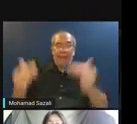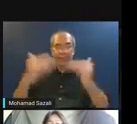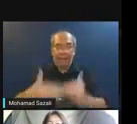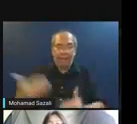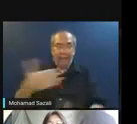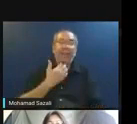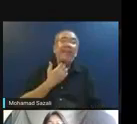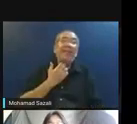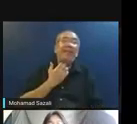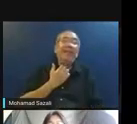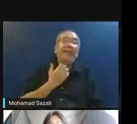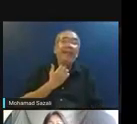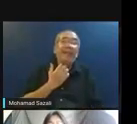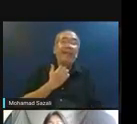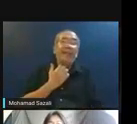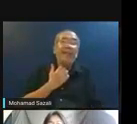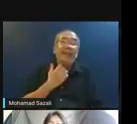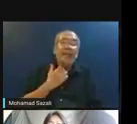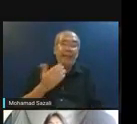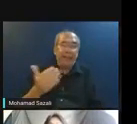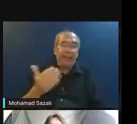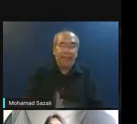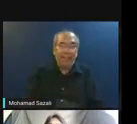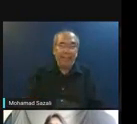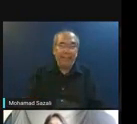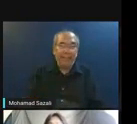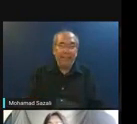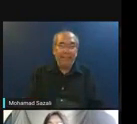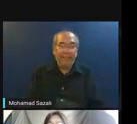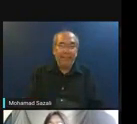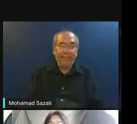time ago. Next slide, please.